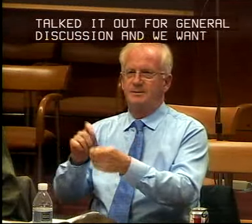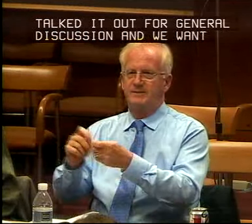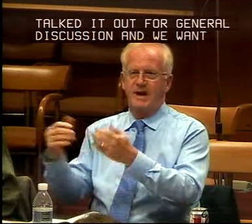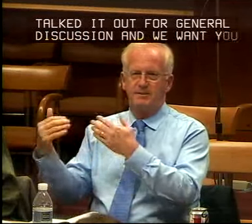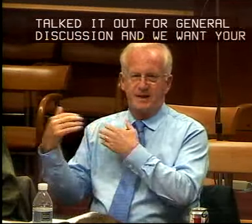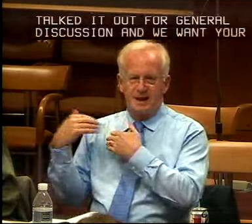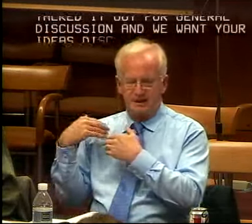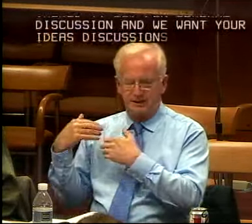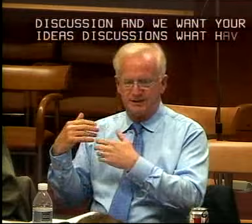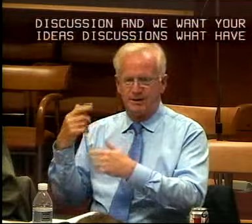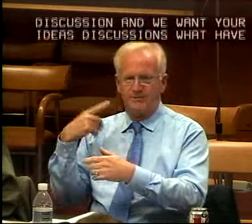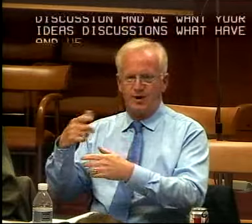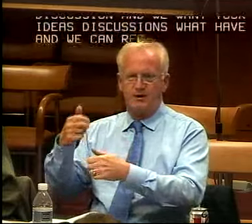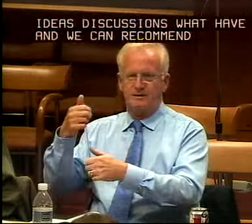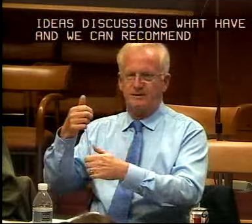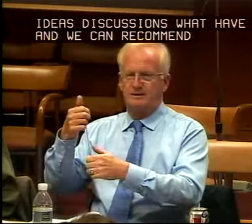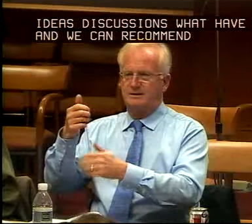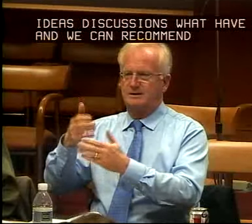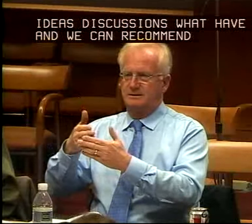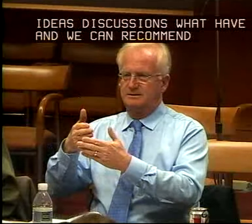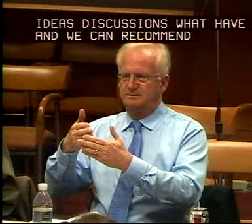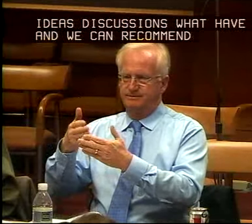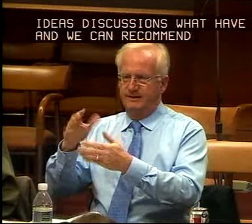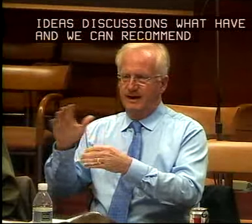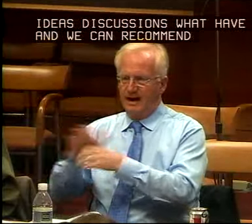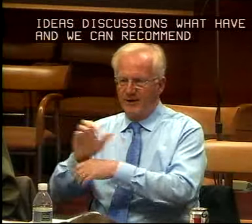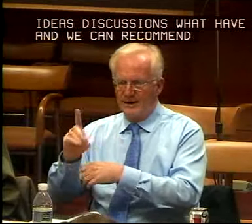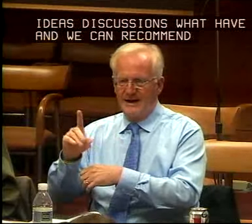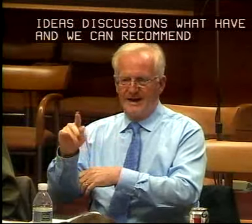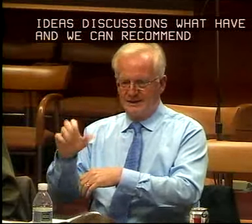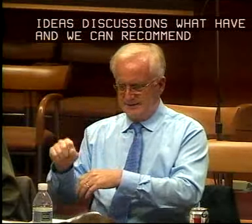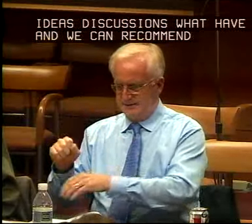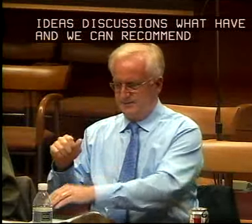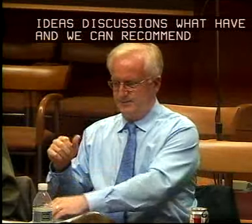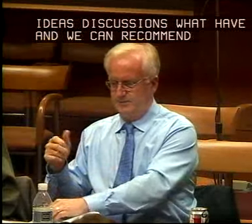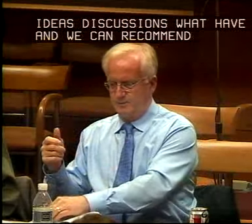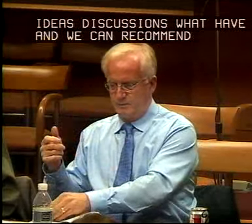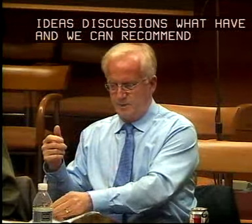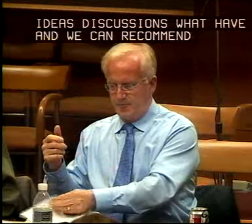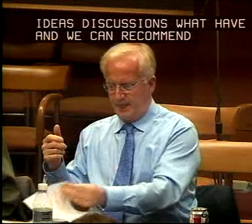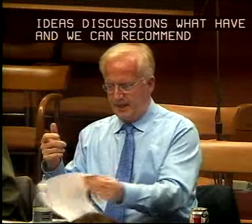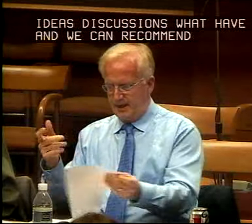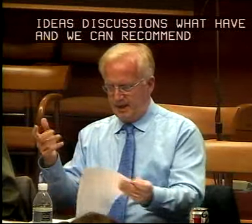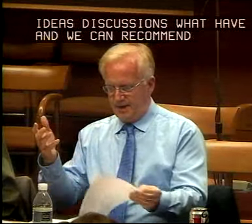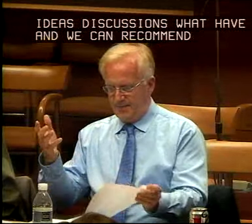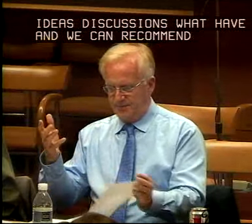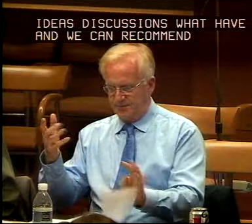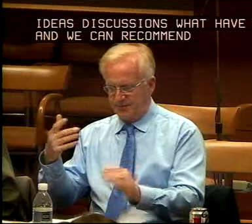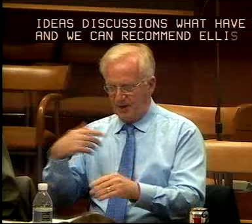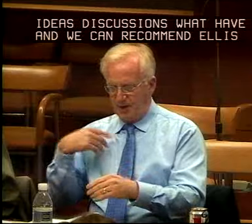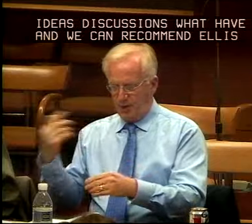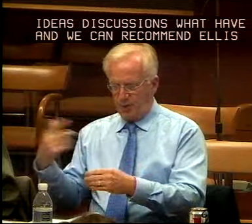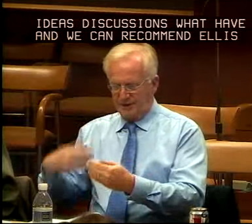those for general and specific obligations for those covered entities.